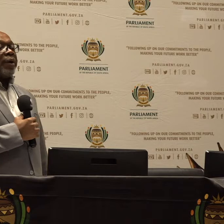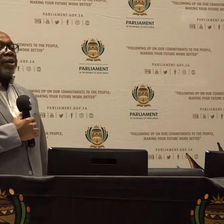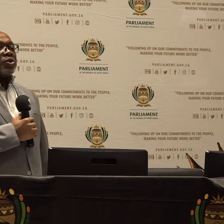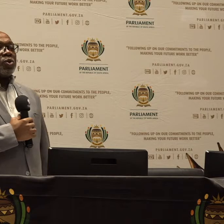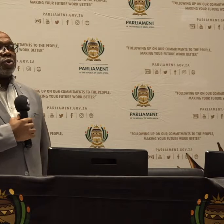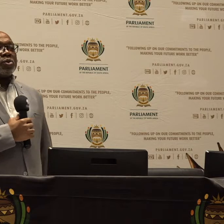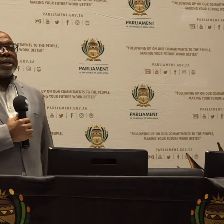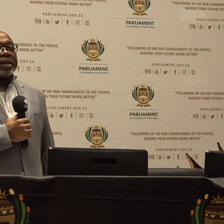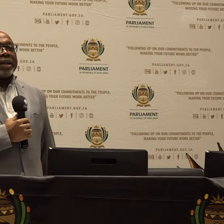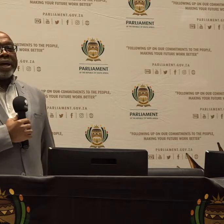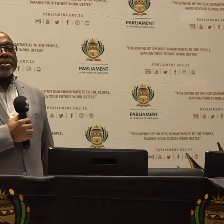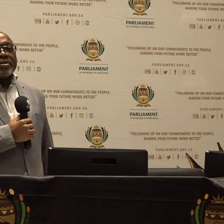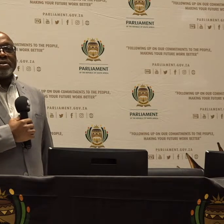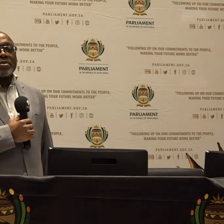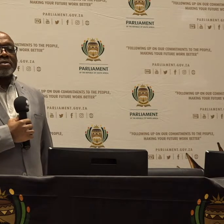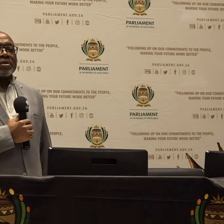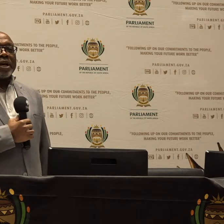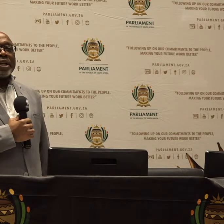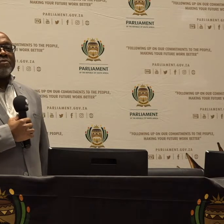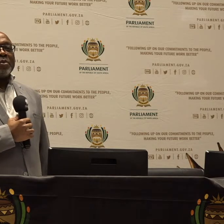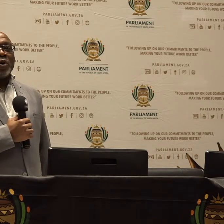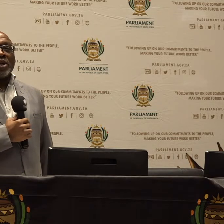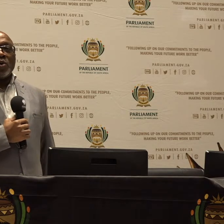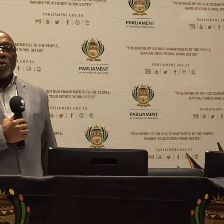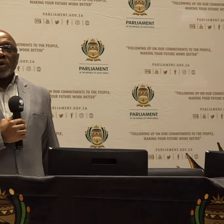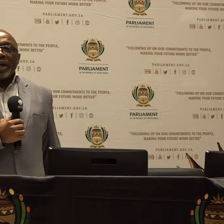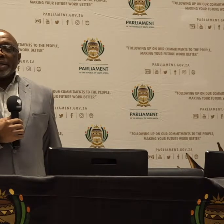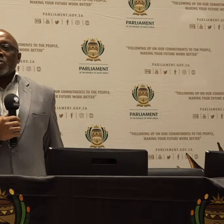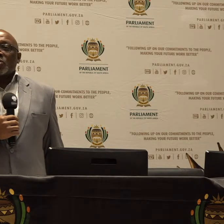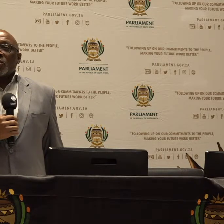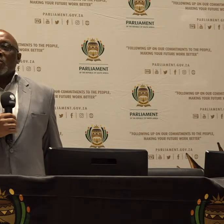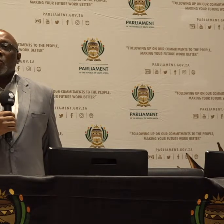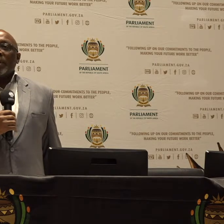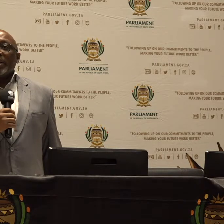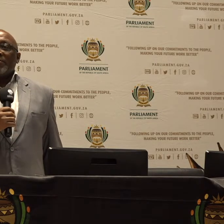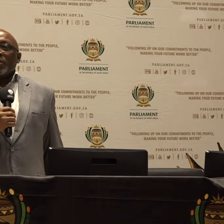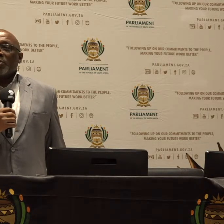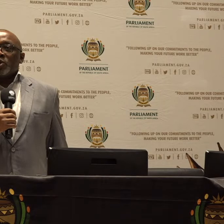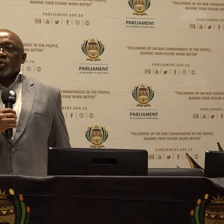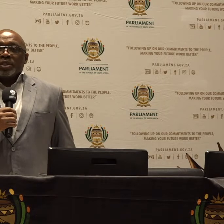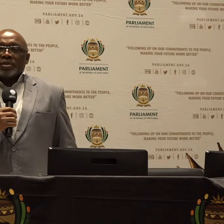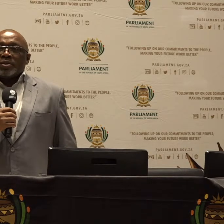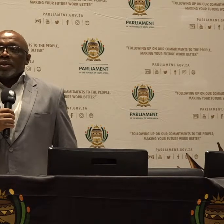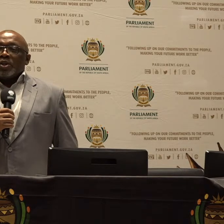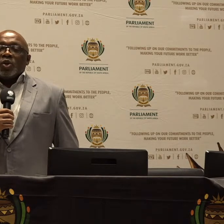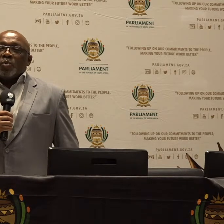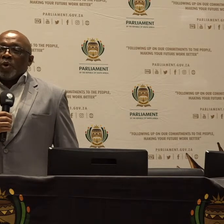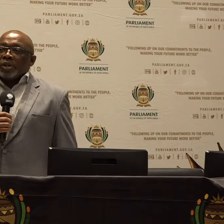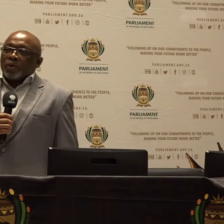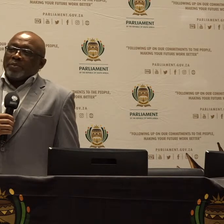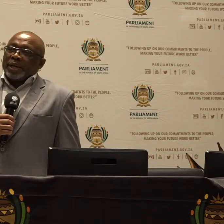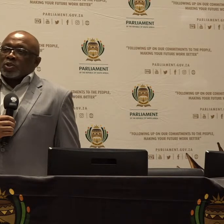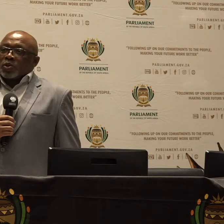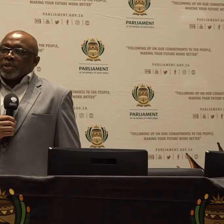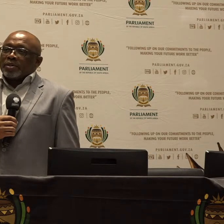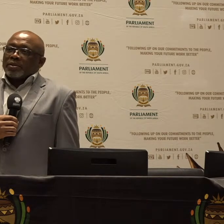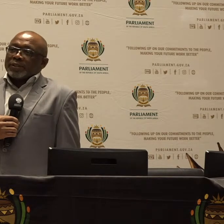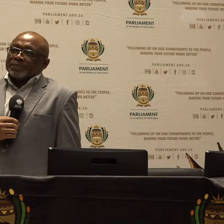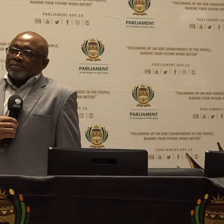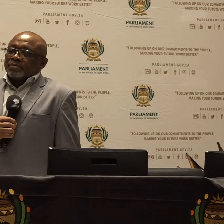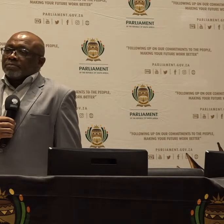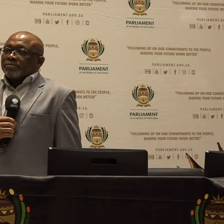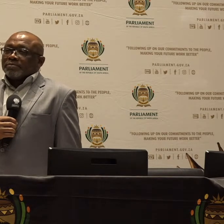so we are going to take hands and everybody who would like to talk will have an opportunity nobody will be